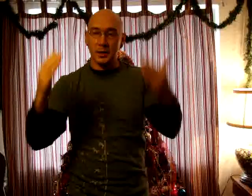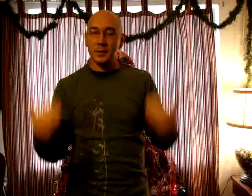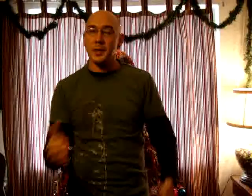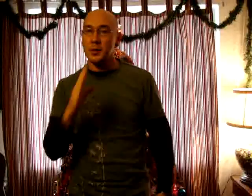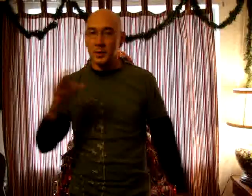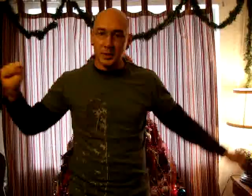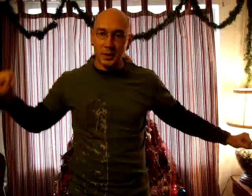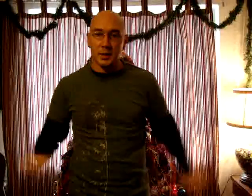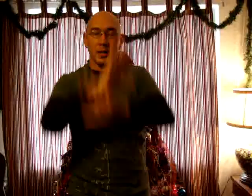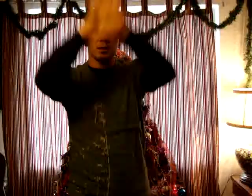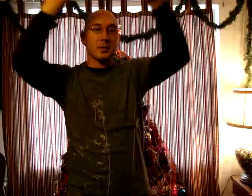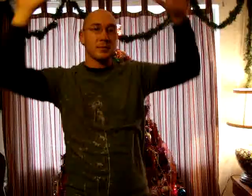Let there be light.